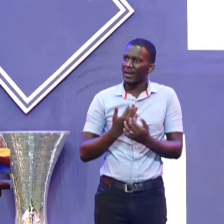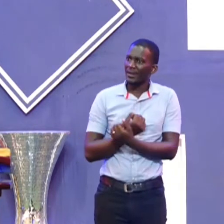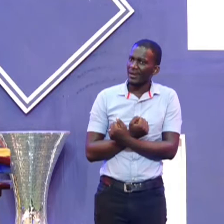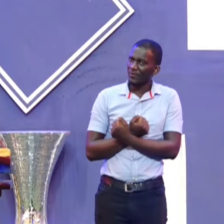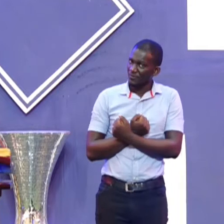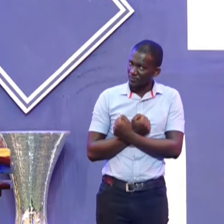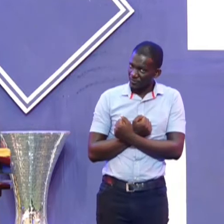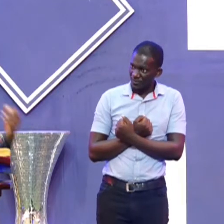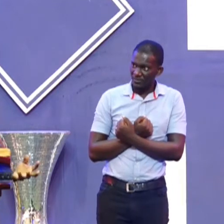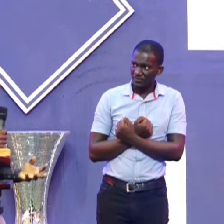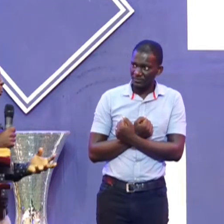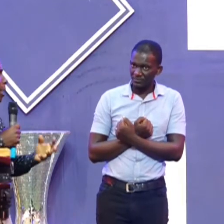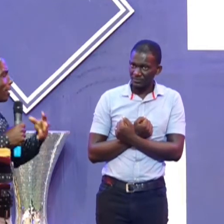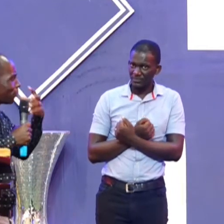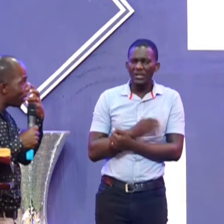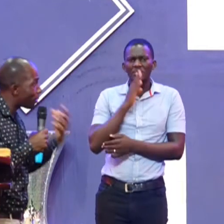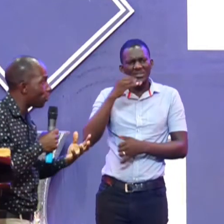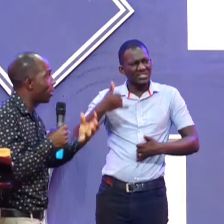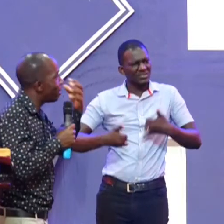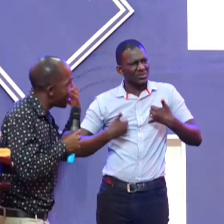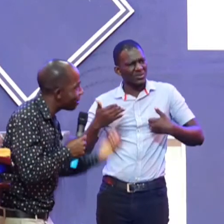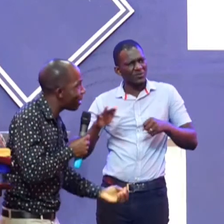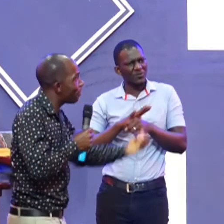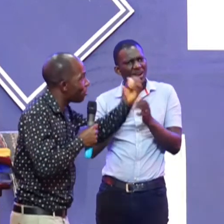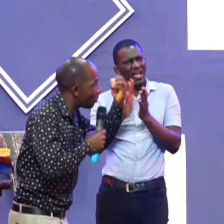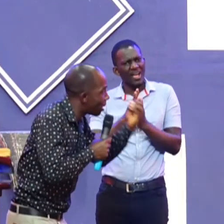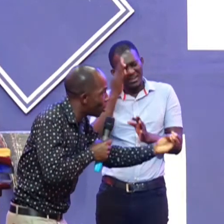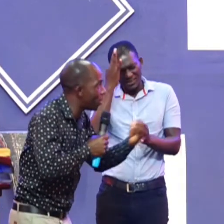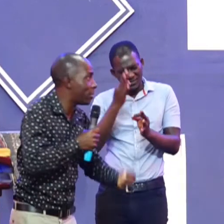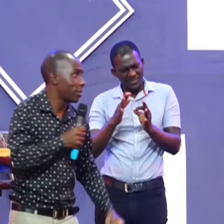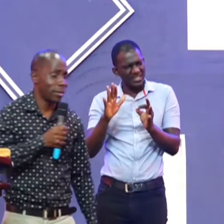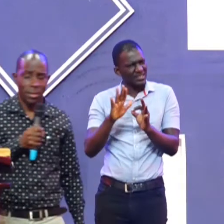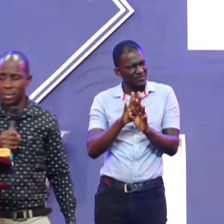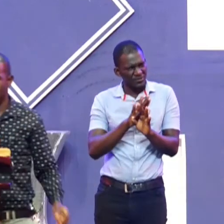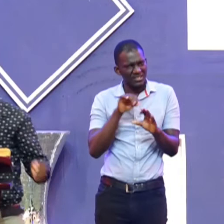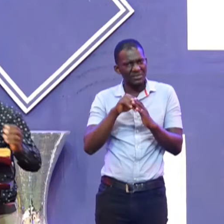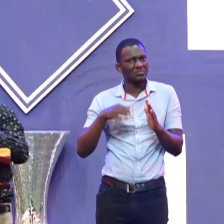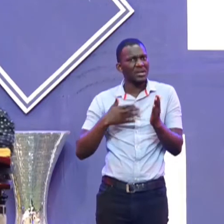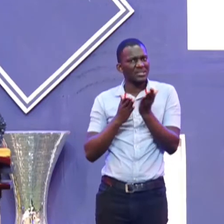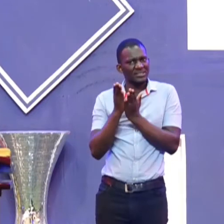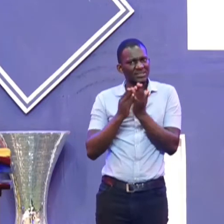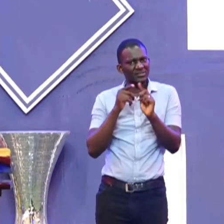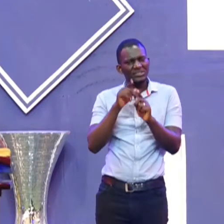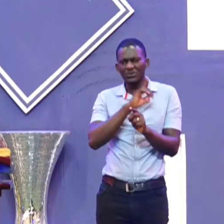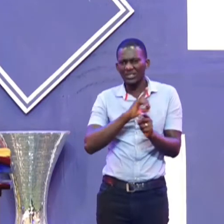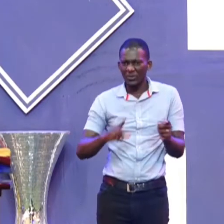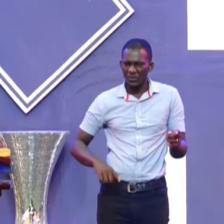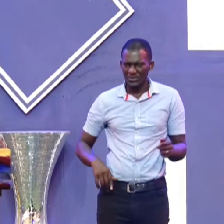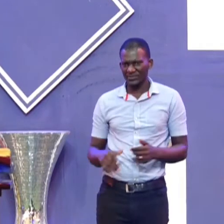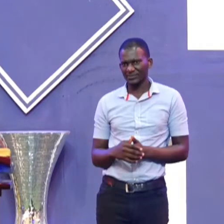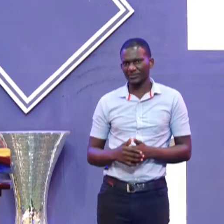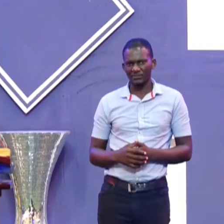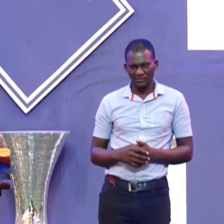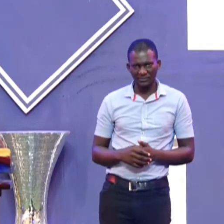kwagala kwange being joyful and faithful in my service to the Lord okuberanga emumpereza yange eri